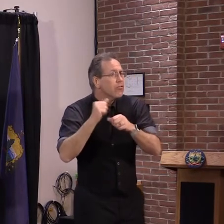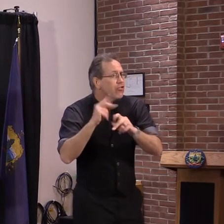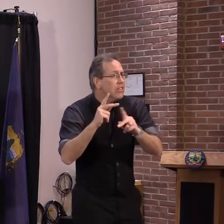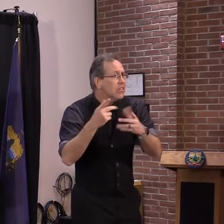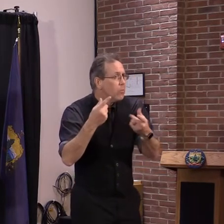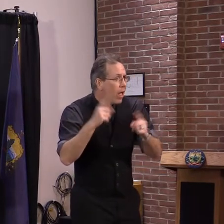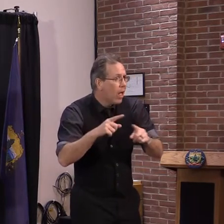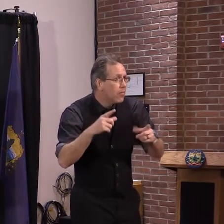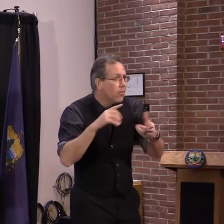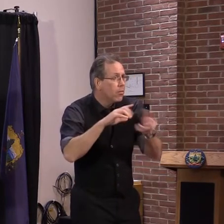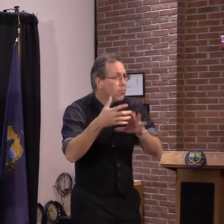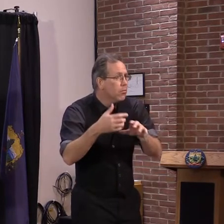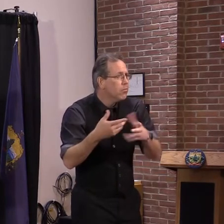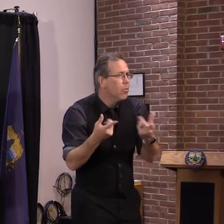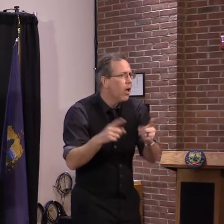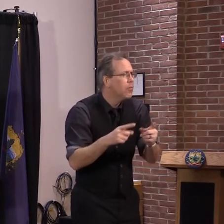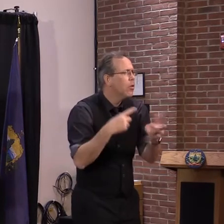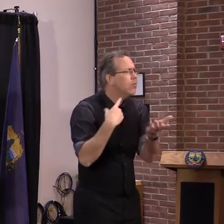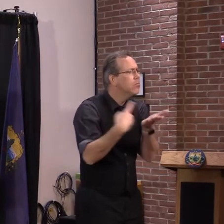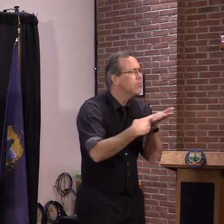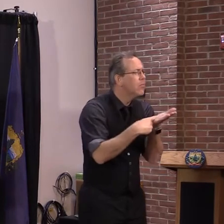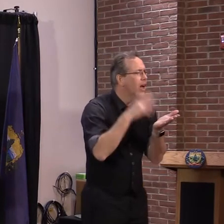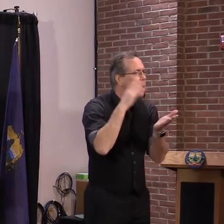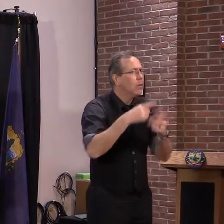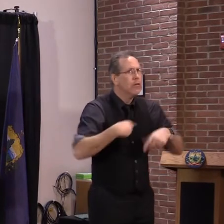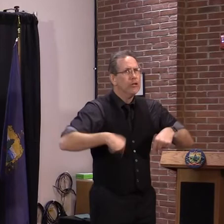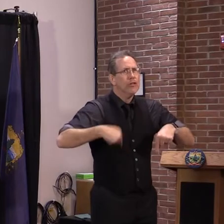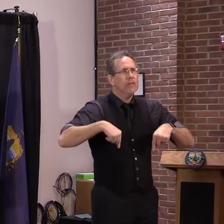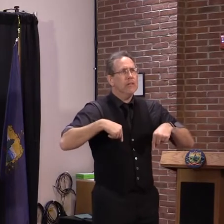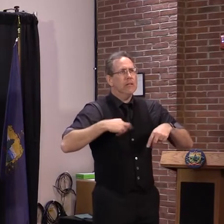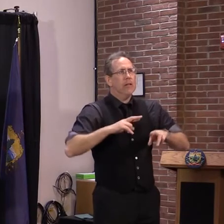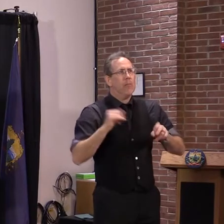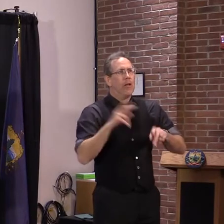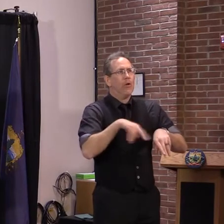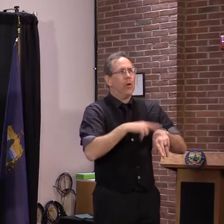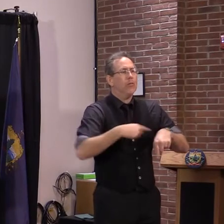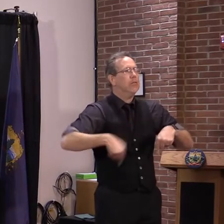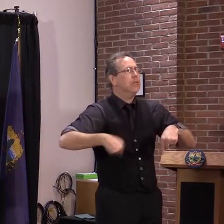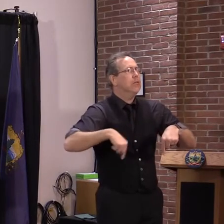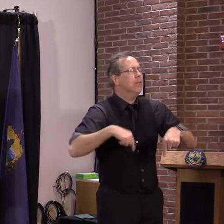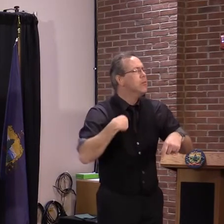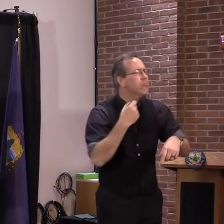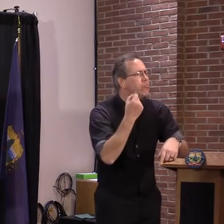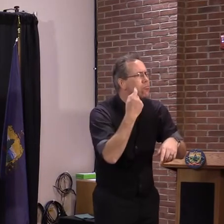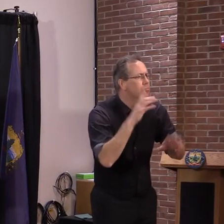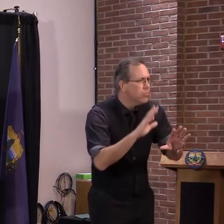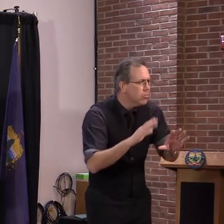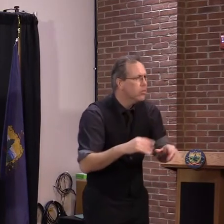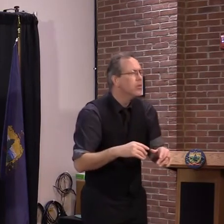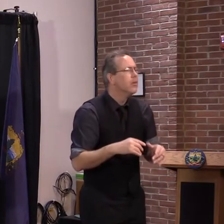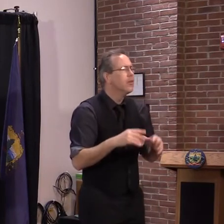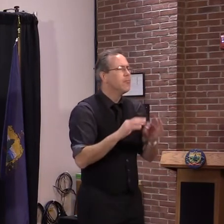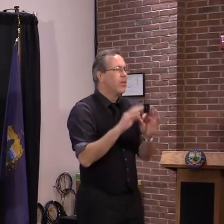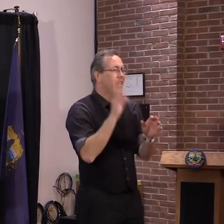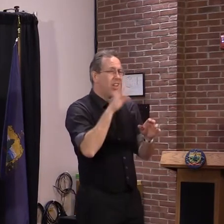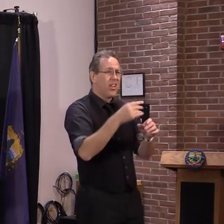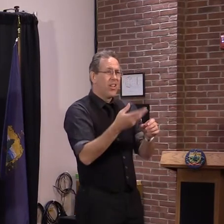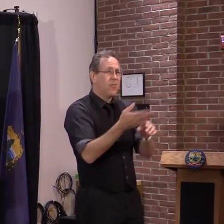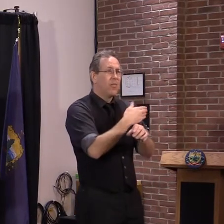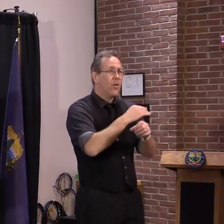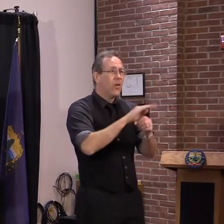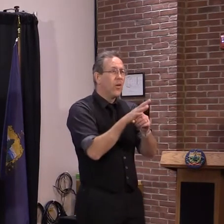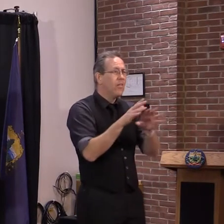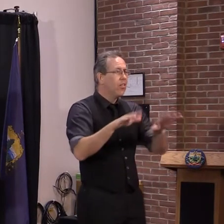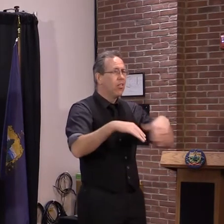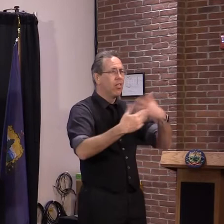prevalent observation among school leaders today. When I talk to them, even pre-pandemic, just the heightened level of anxieties that seem to exist in this